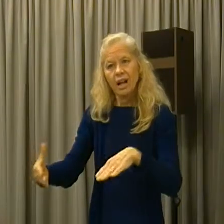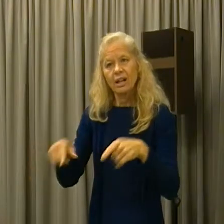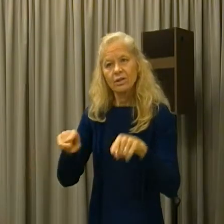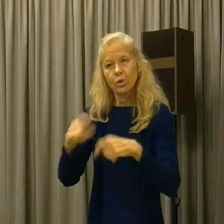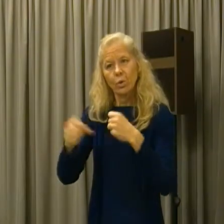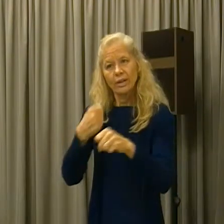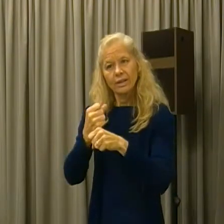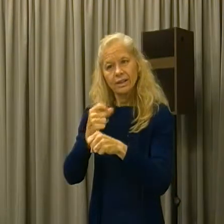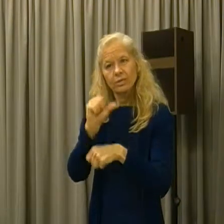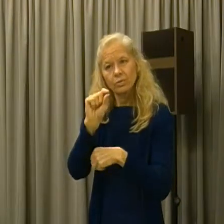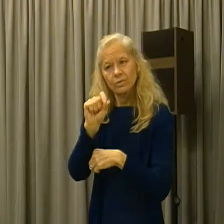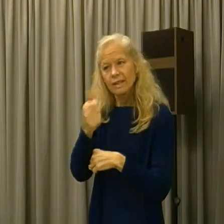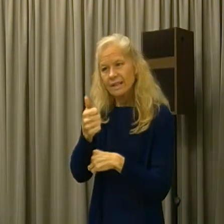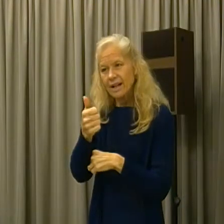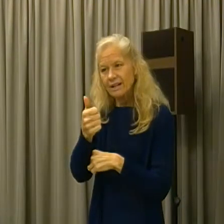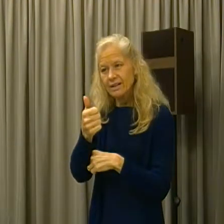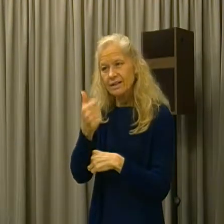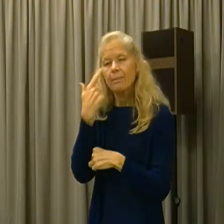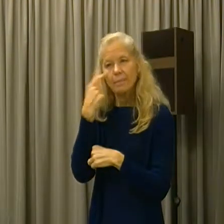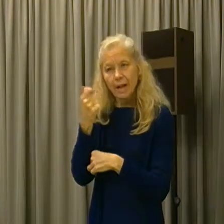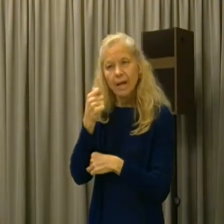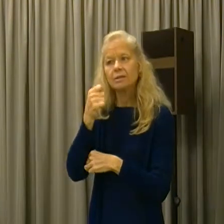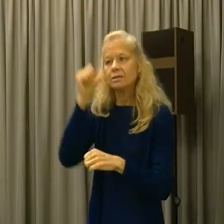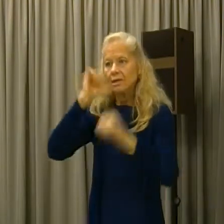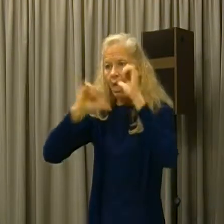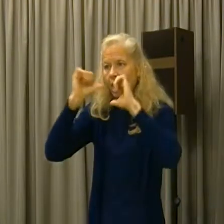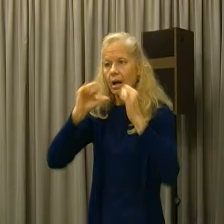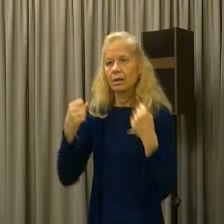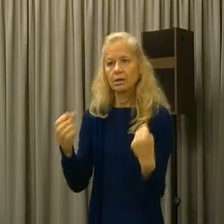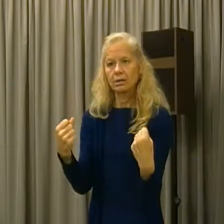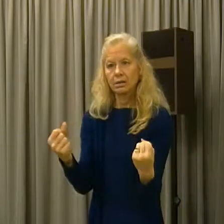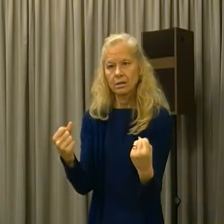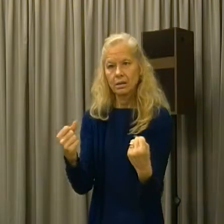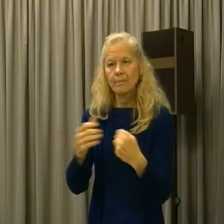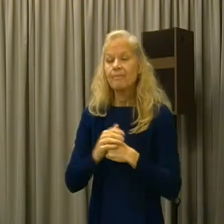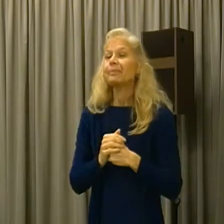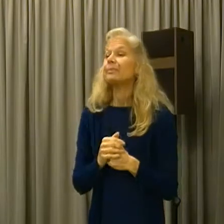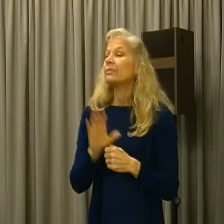In addition, alcohol-related highway crashes annually cost Americans an estimated